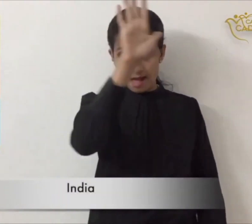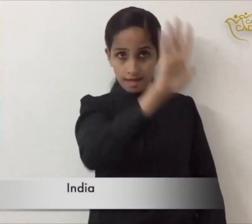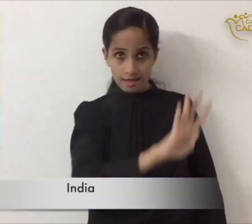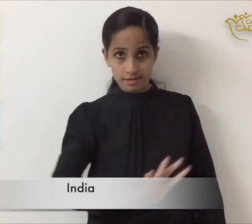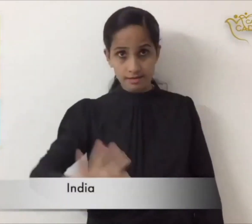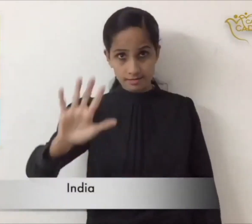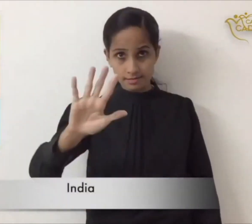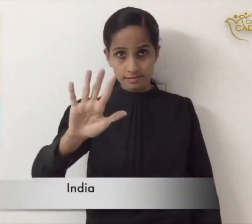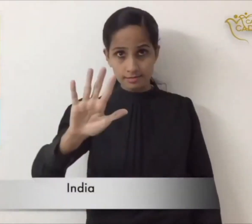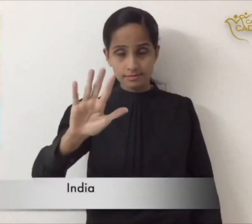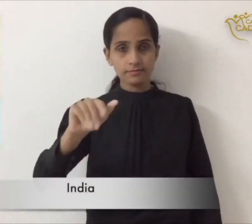42. India.